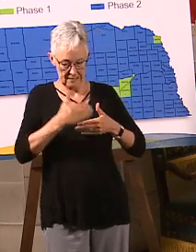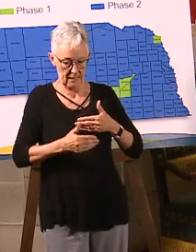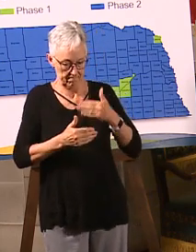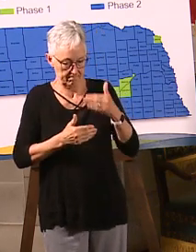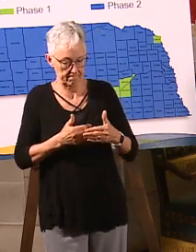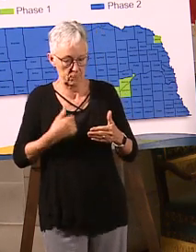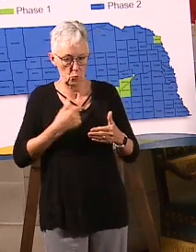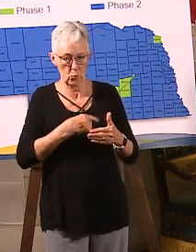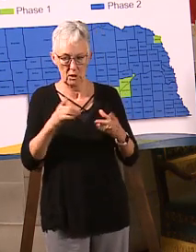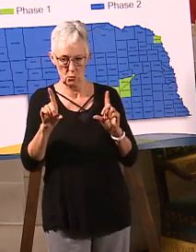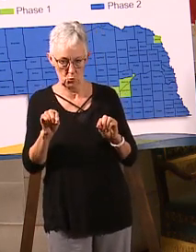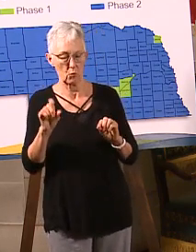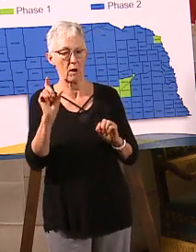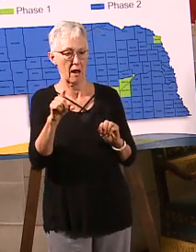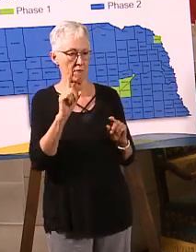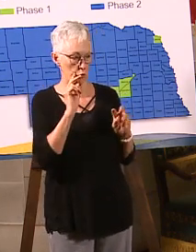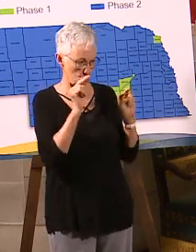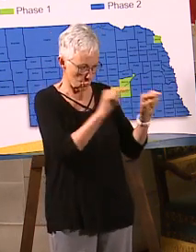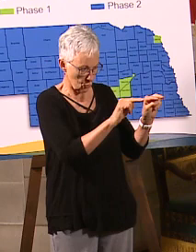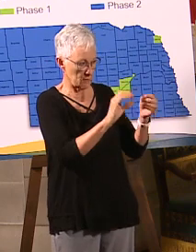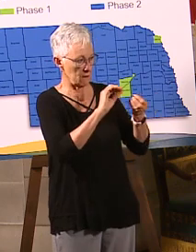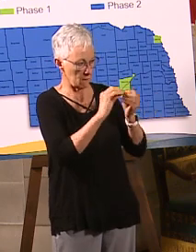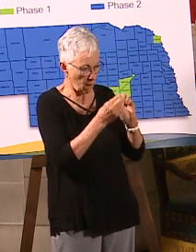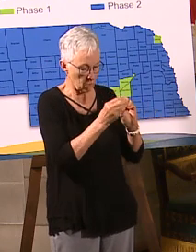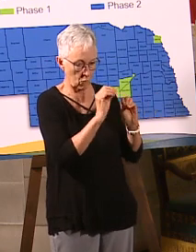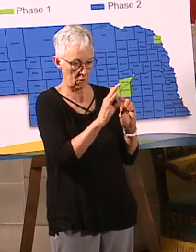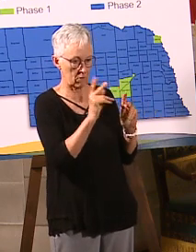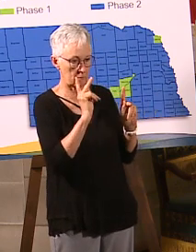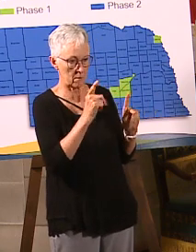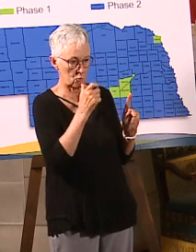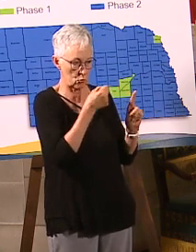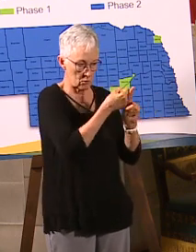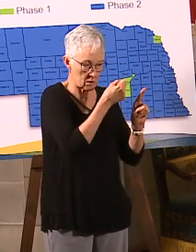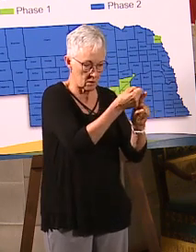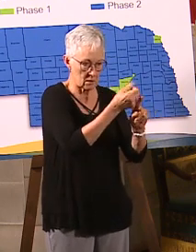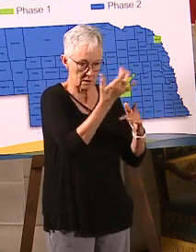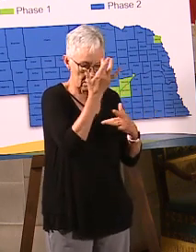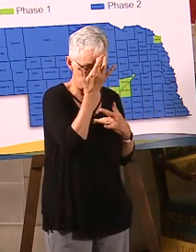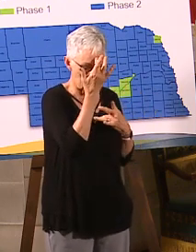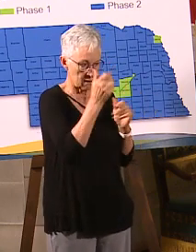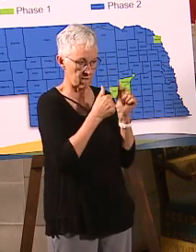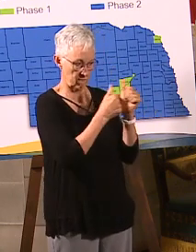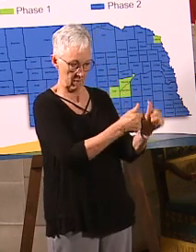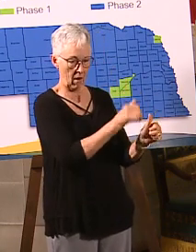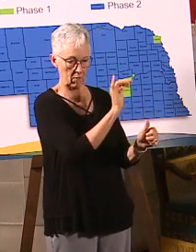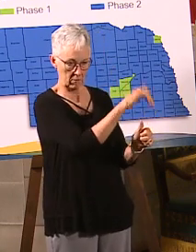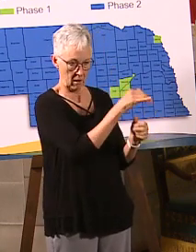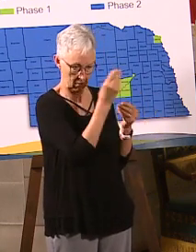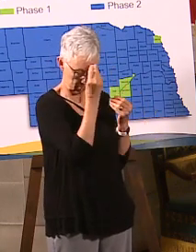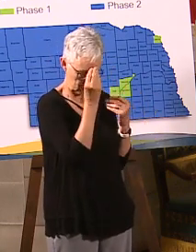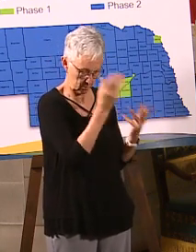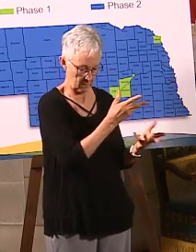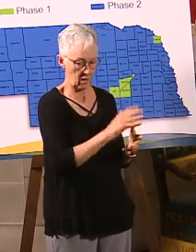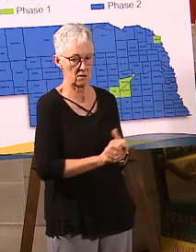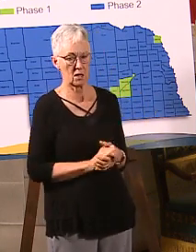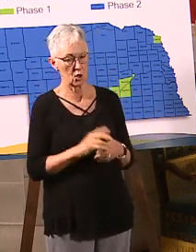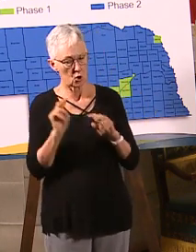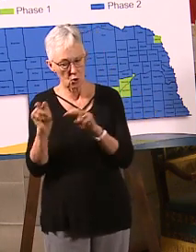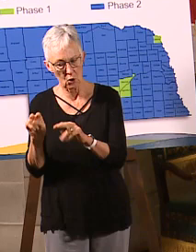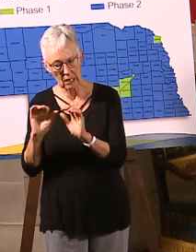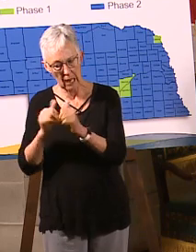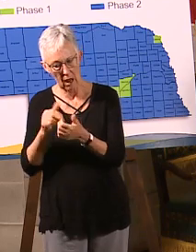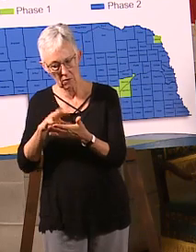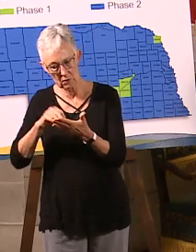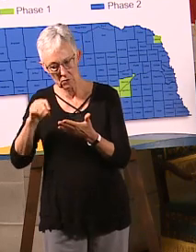us, ensuring that we're thoughtful about the practices that students, parents, family members take, as well as what